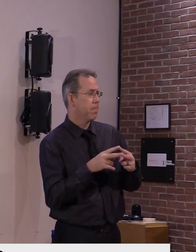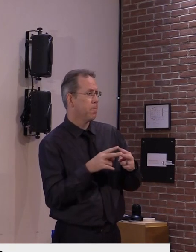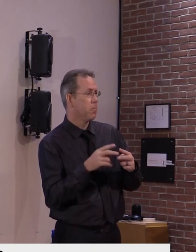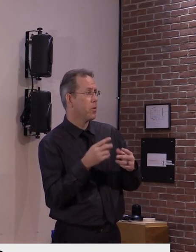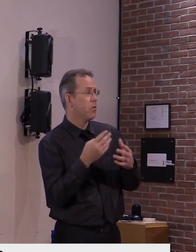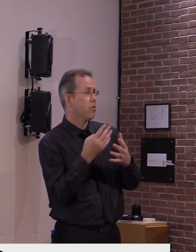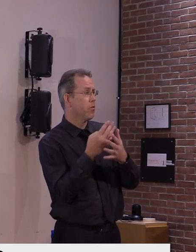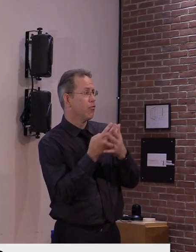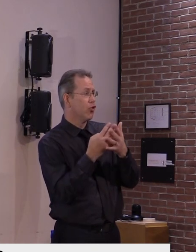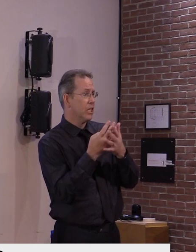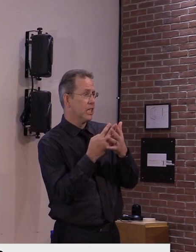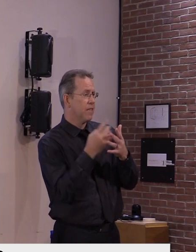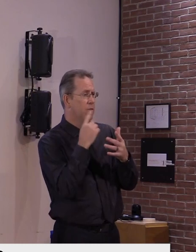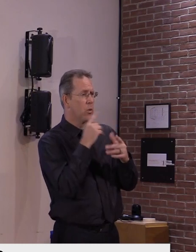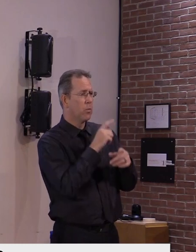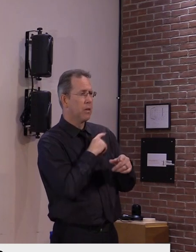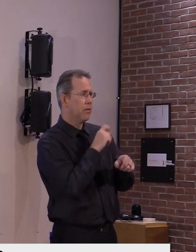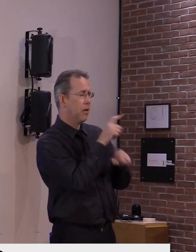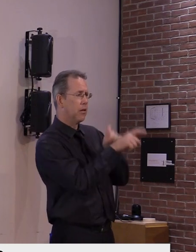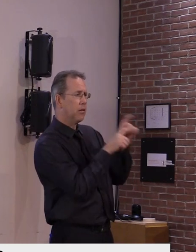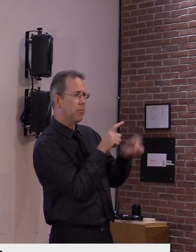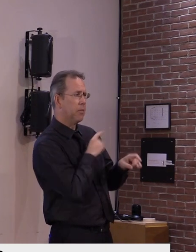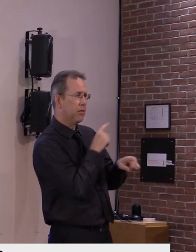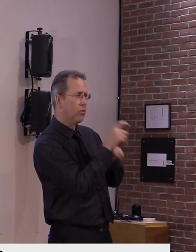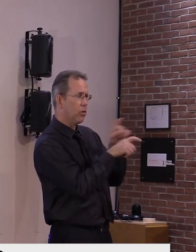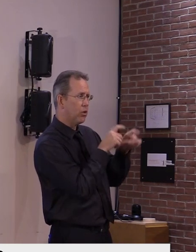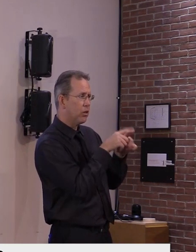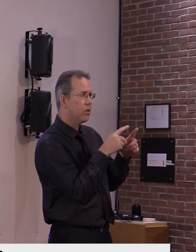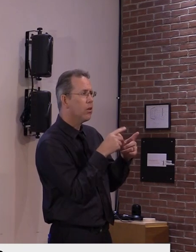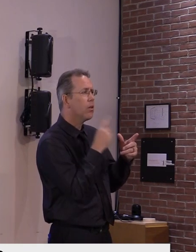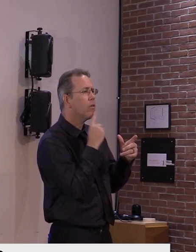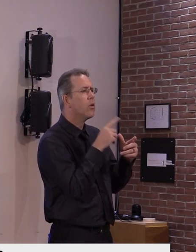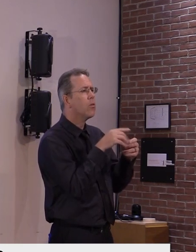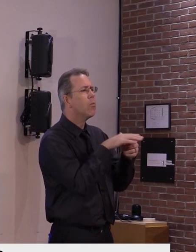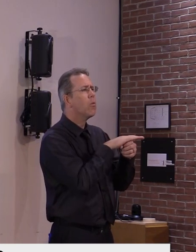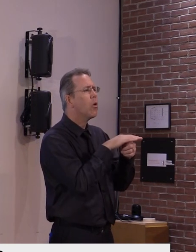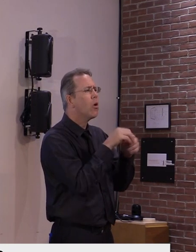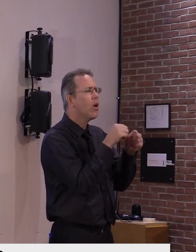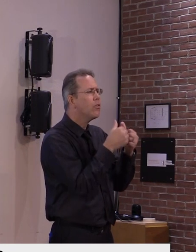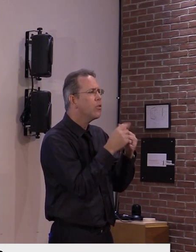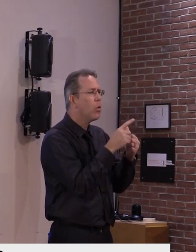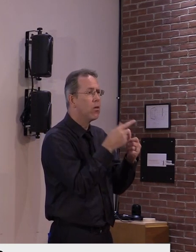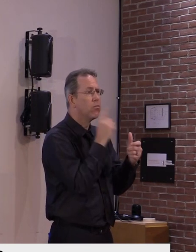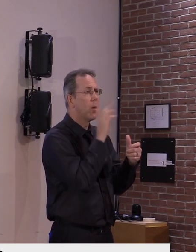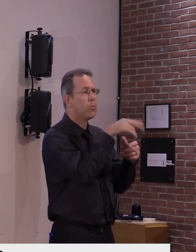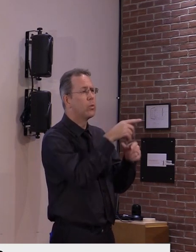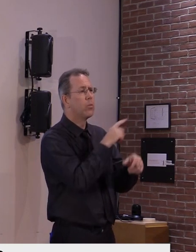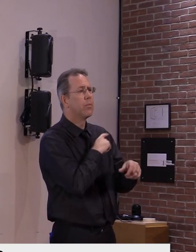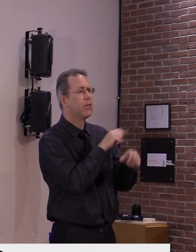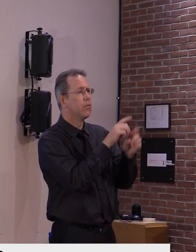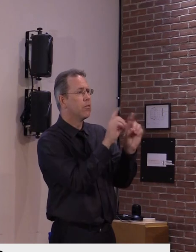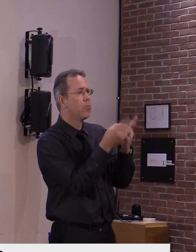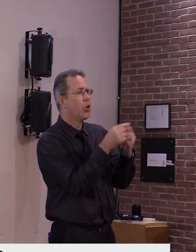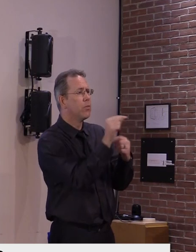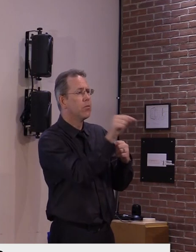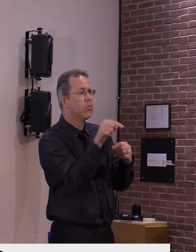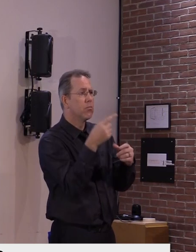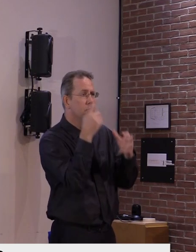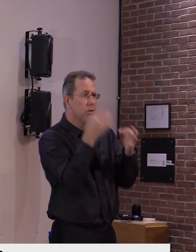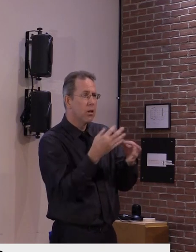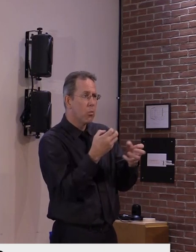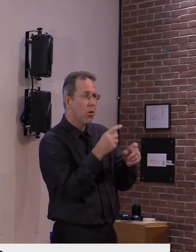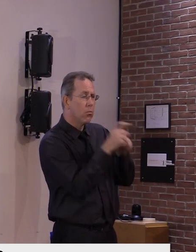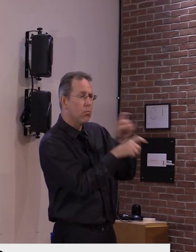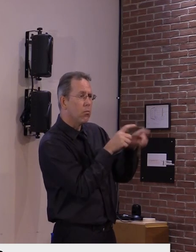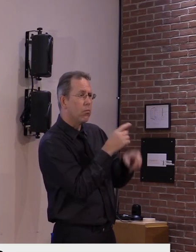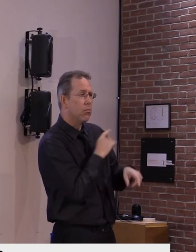local agencies as options. If they want to participate, they're welcome to do so. If not, state assets are working on